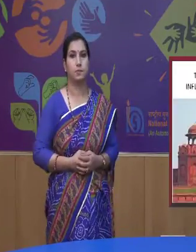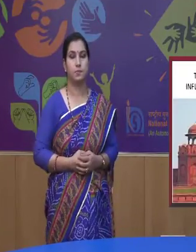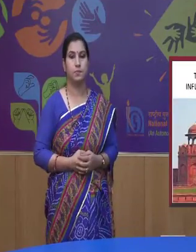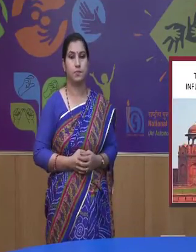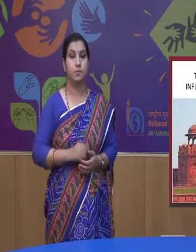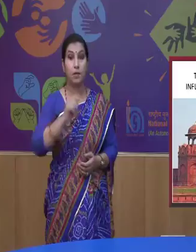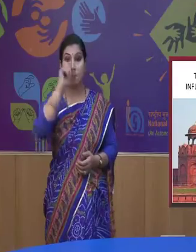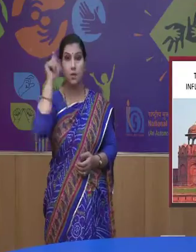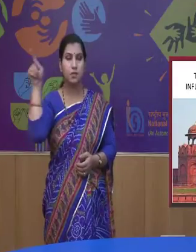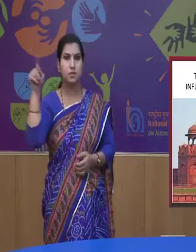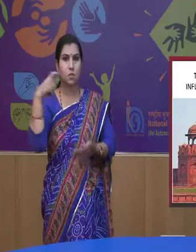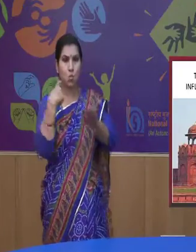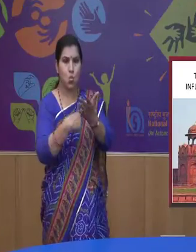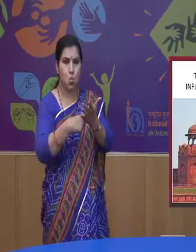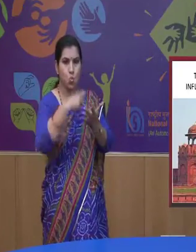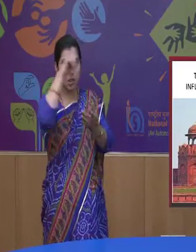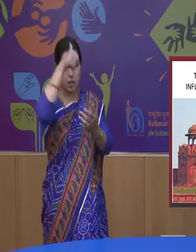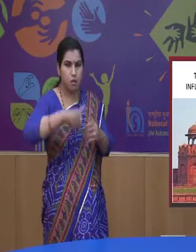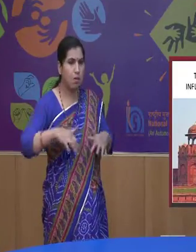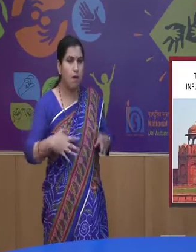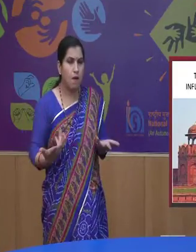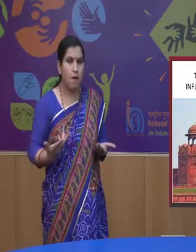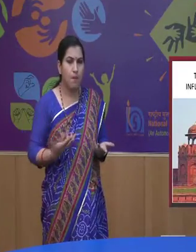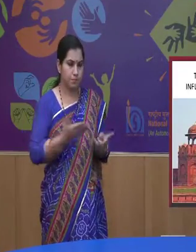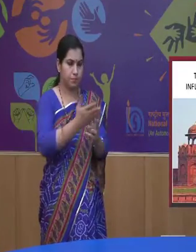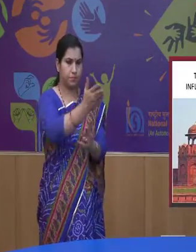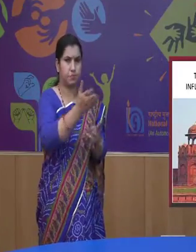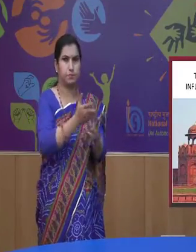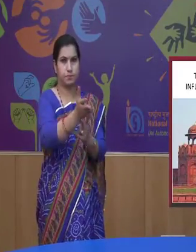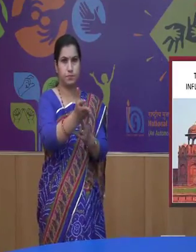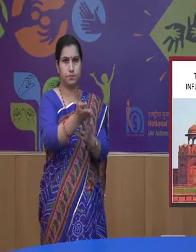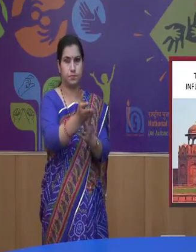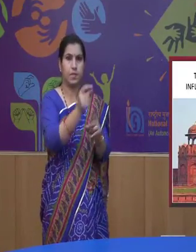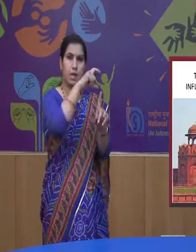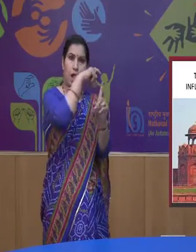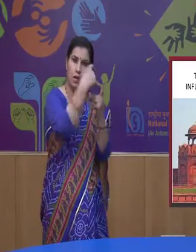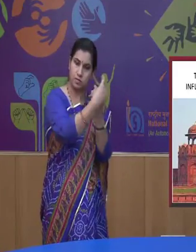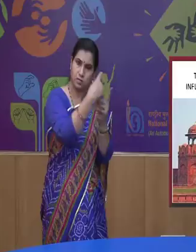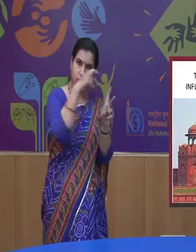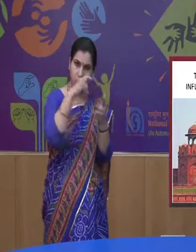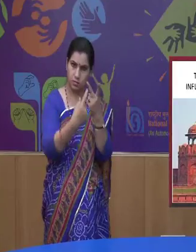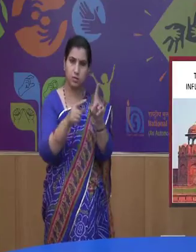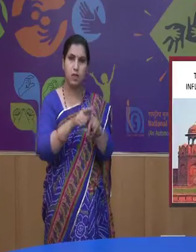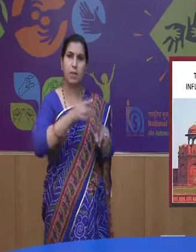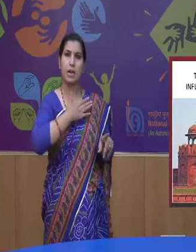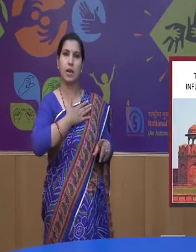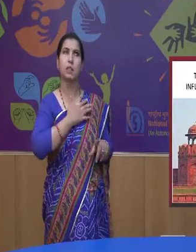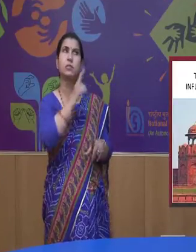The rule of British in India led to two different cultural and religious